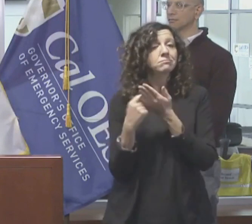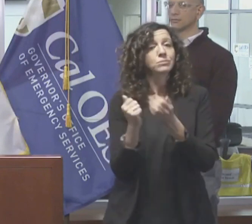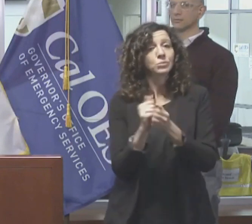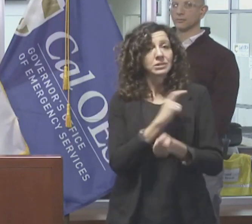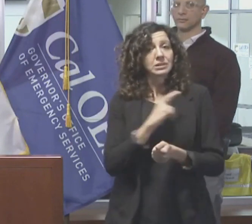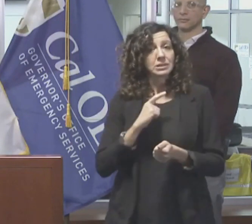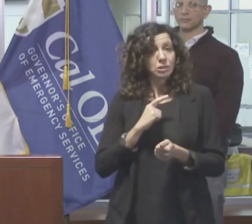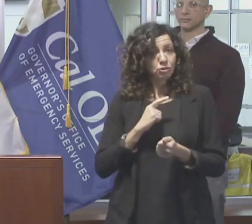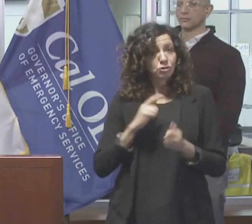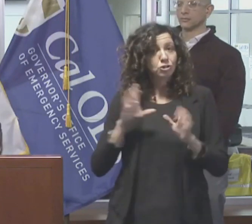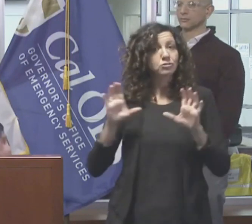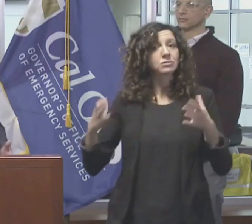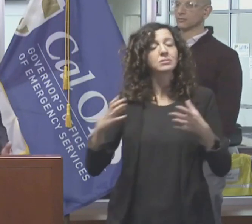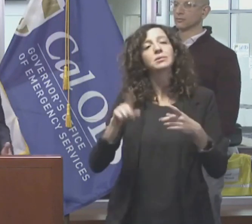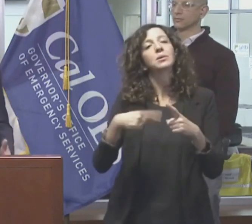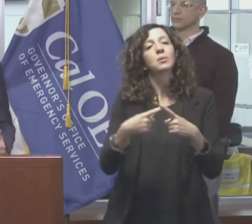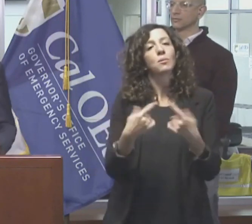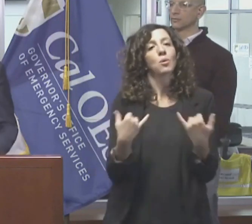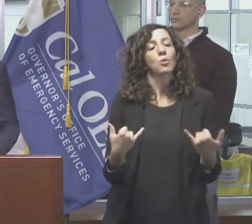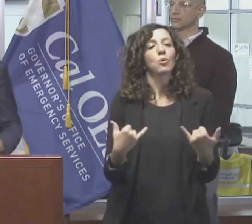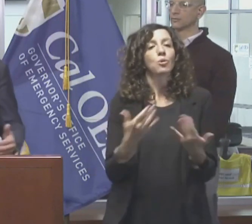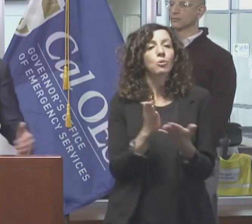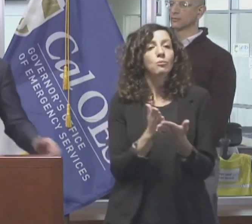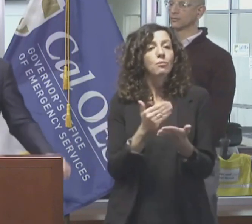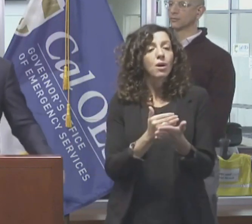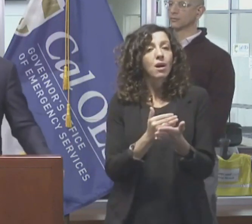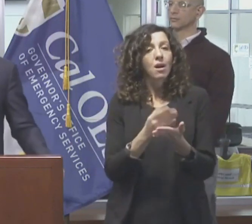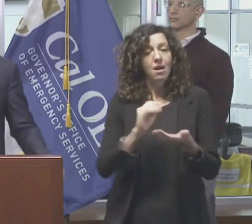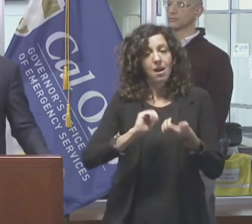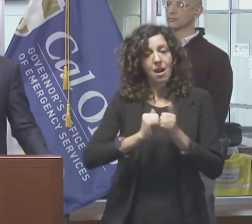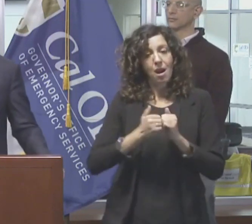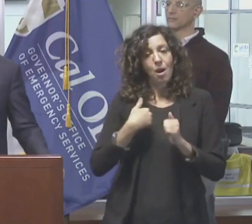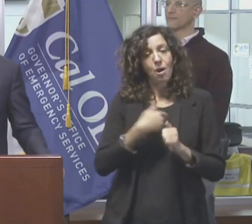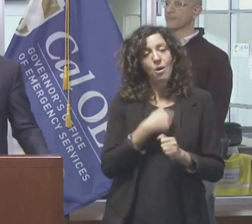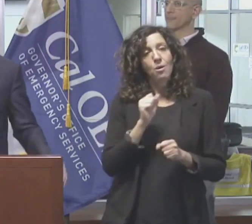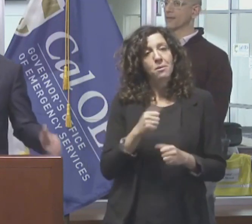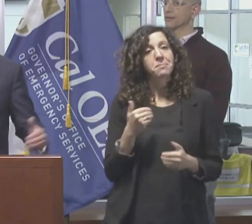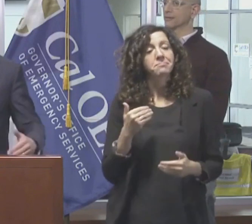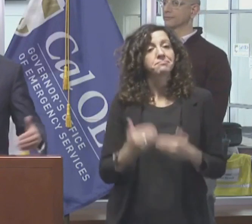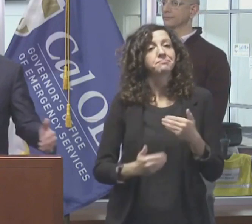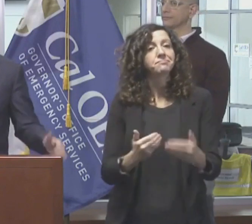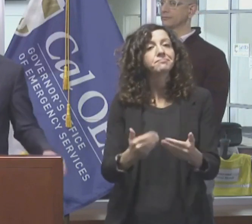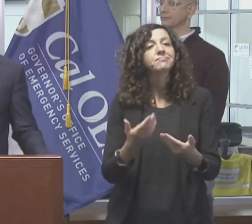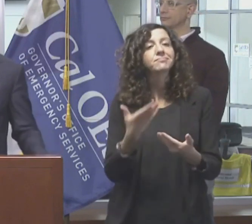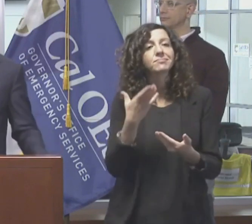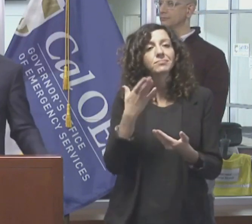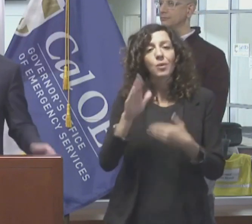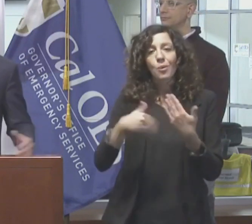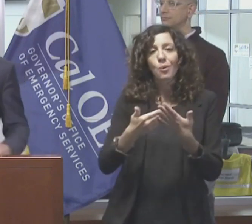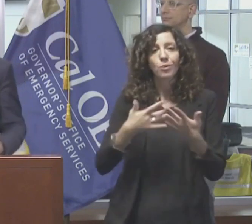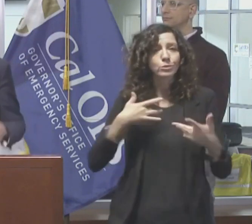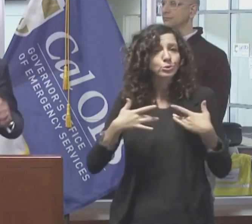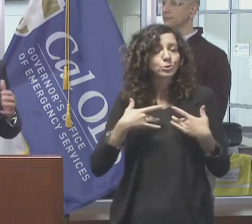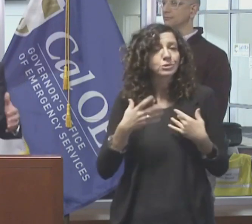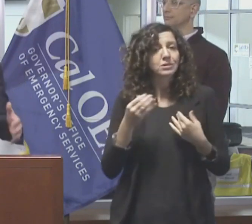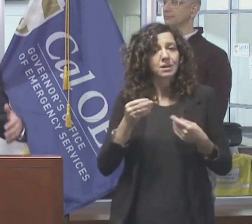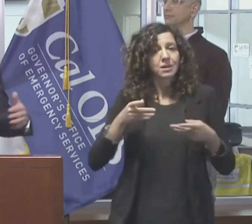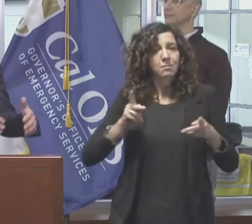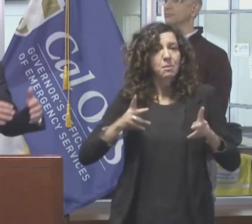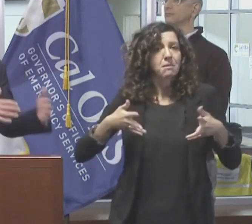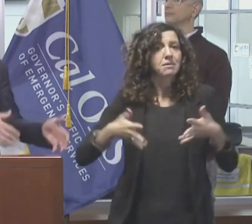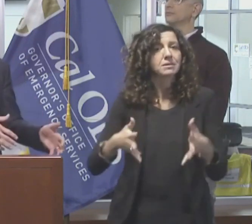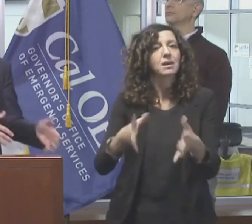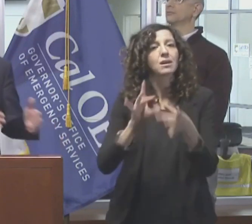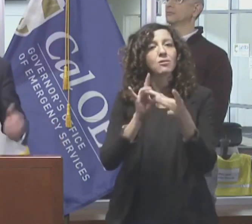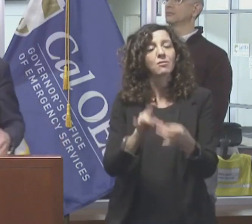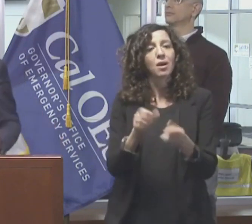legislature about our current budget and how we'll process the concerns and anxieties people have about quote-unquote